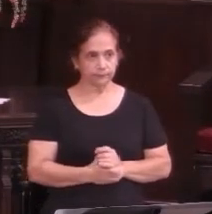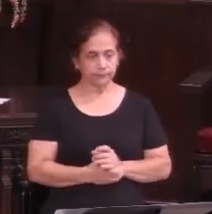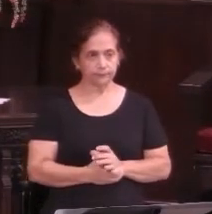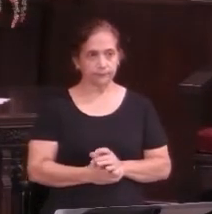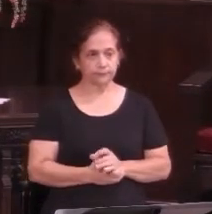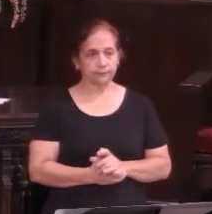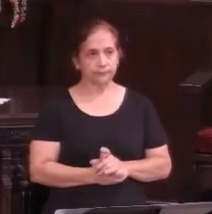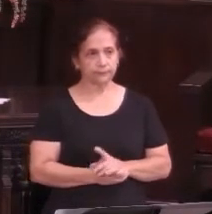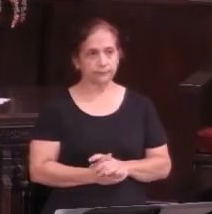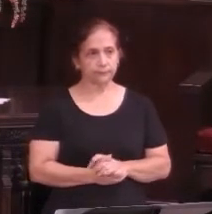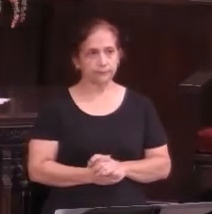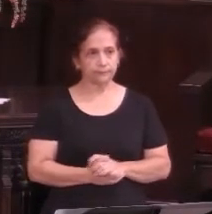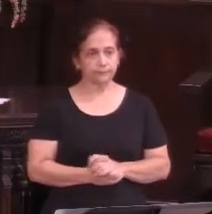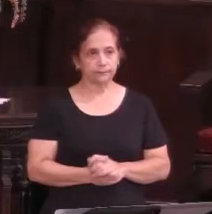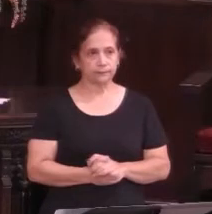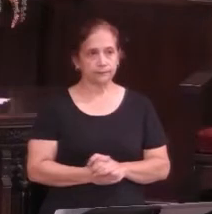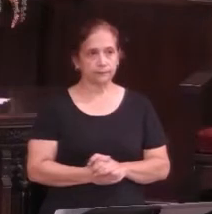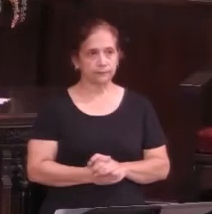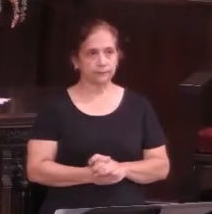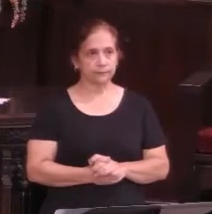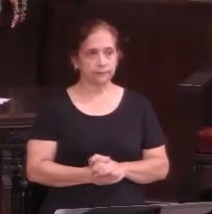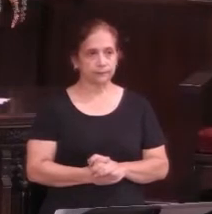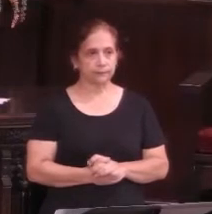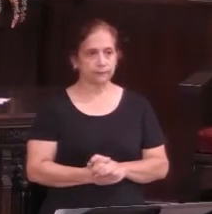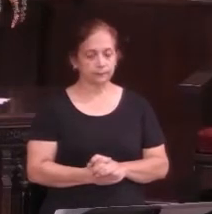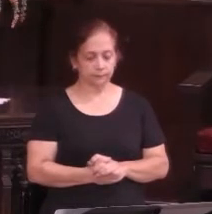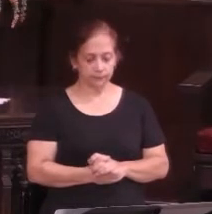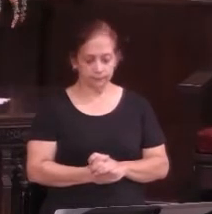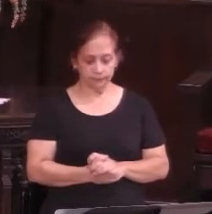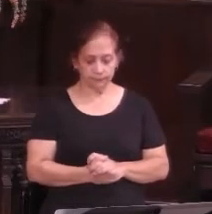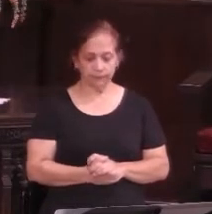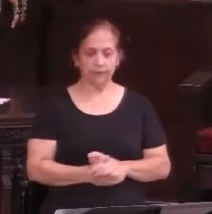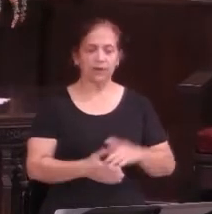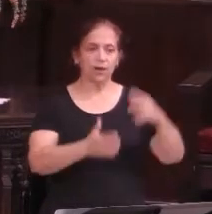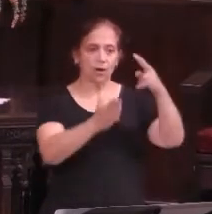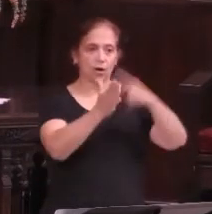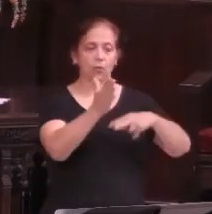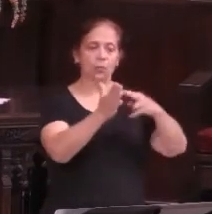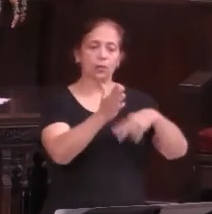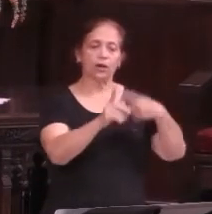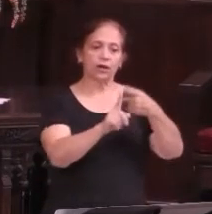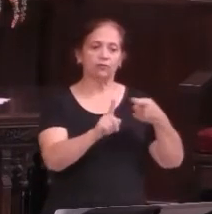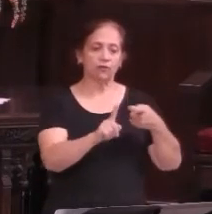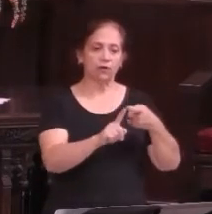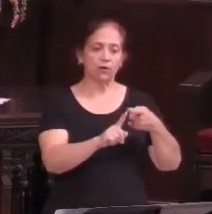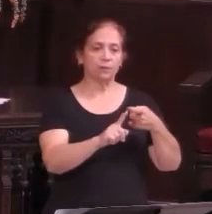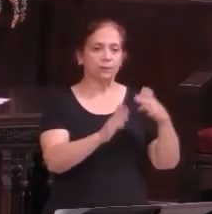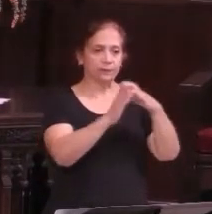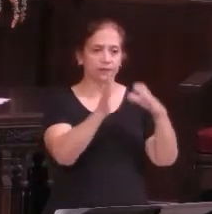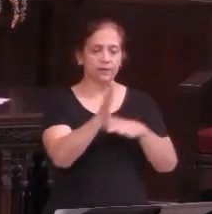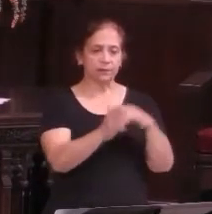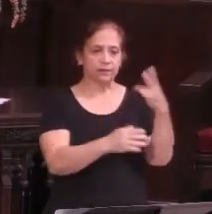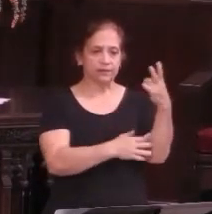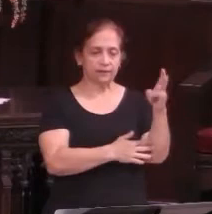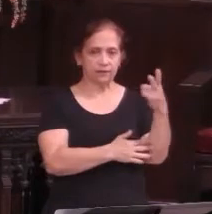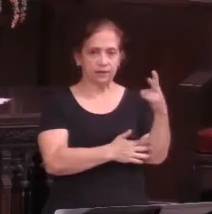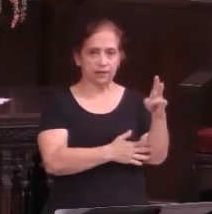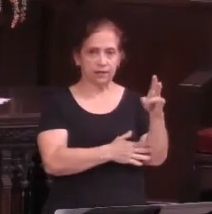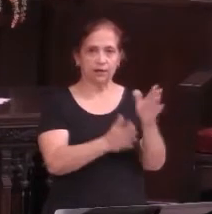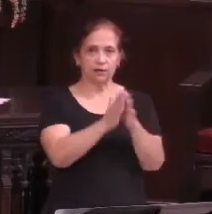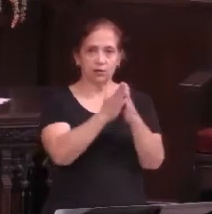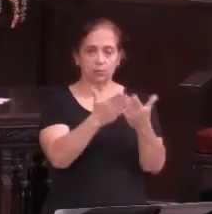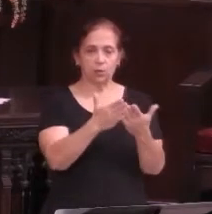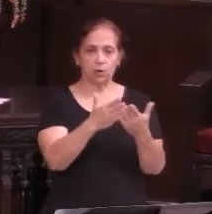A reading from the 17th chapter of the